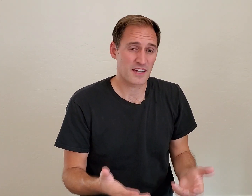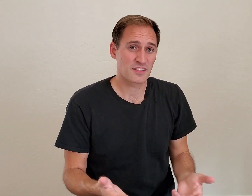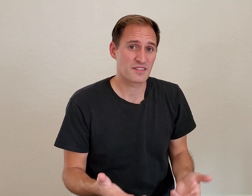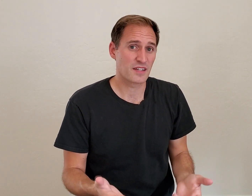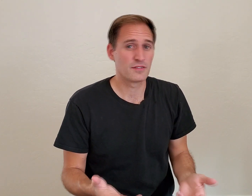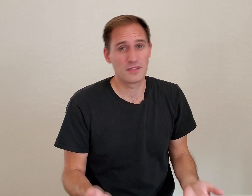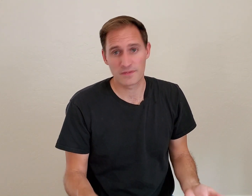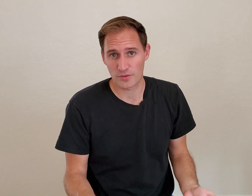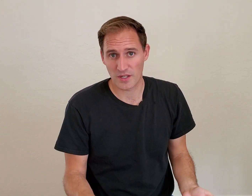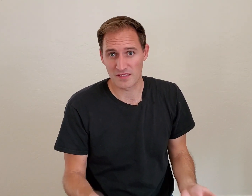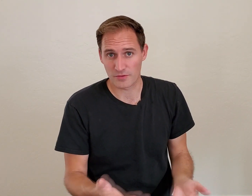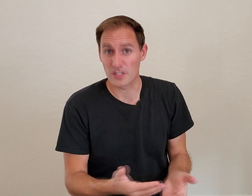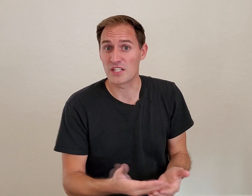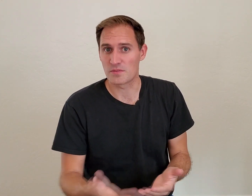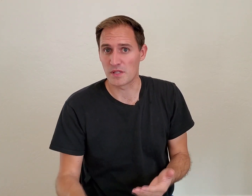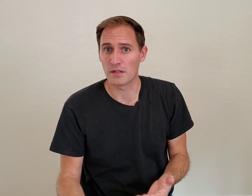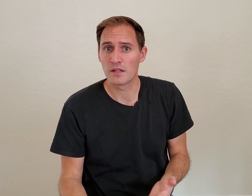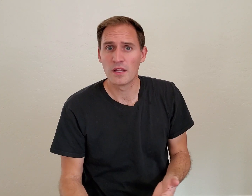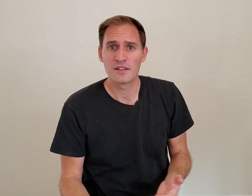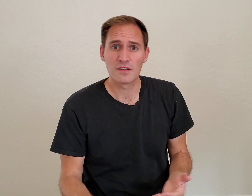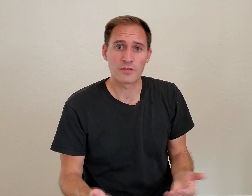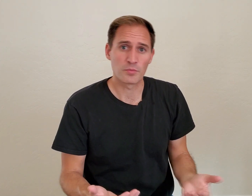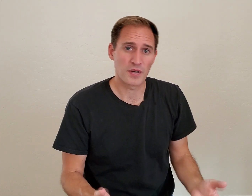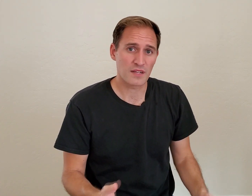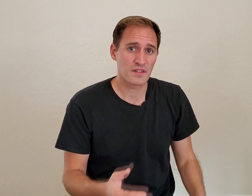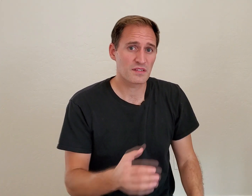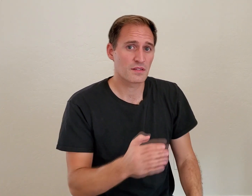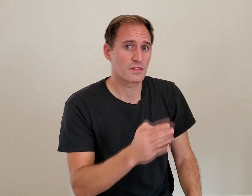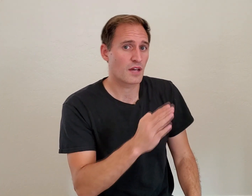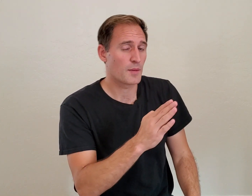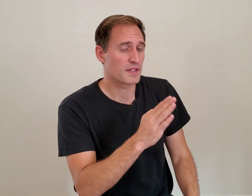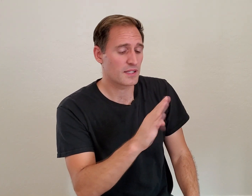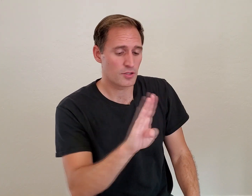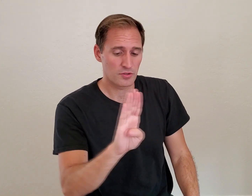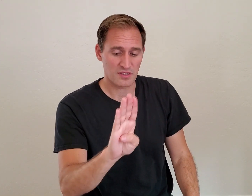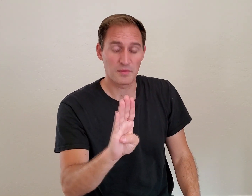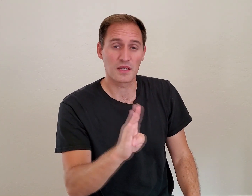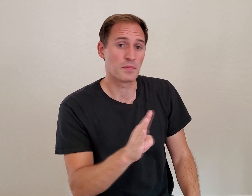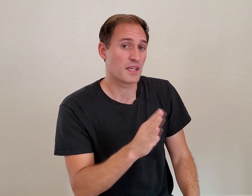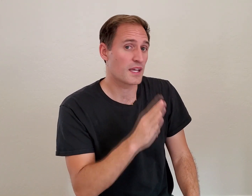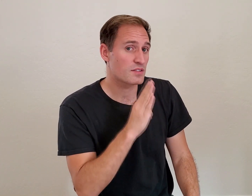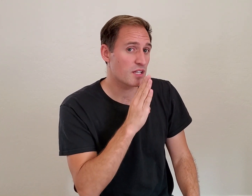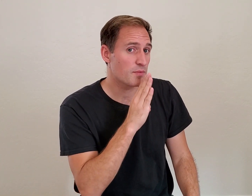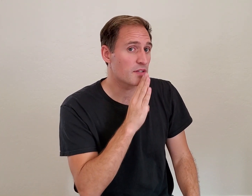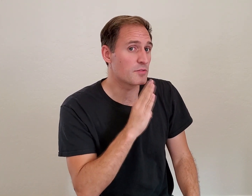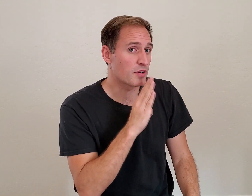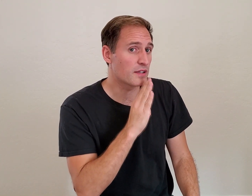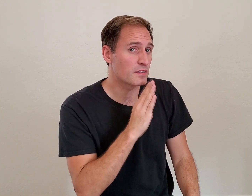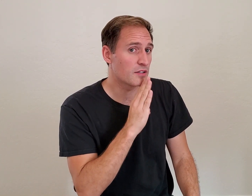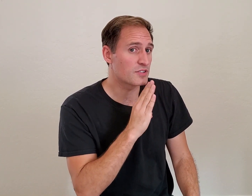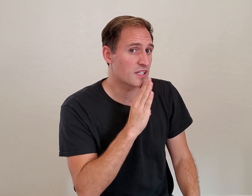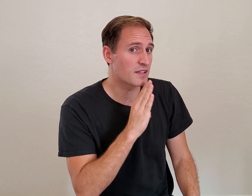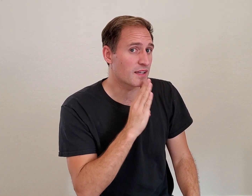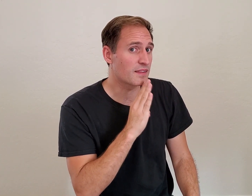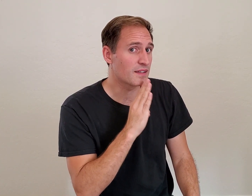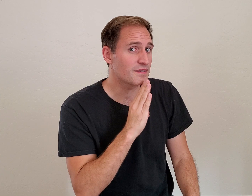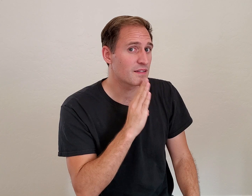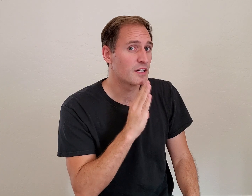actually signed 2 different ways for each meal. So for breakfast, commonly you will just make a B hand shape and you bring it to your chin like this